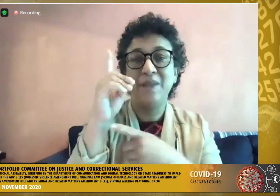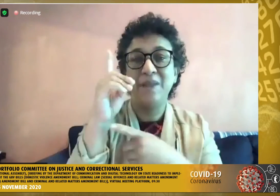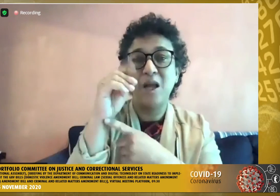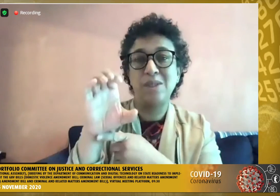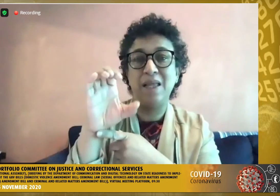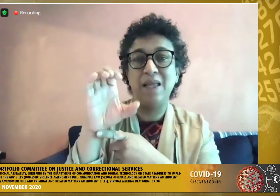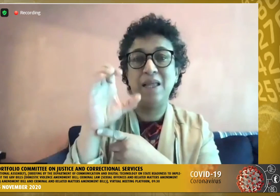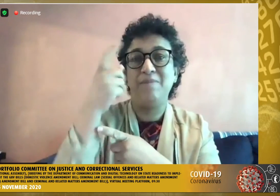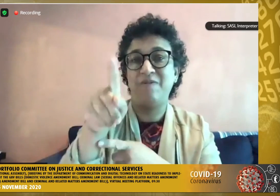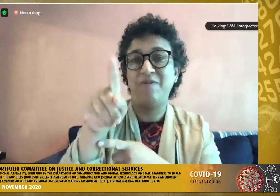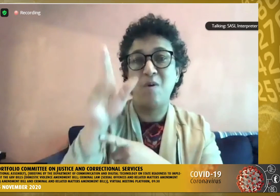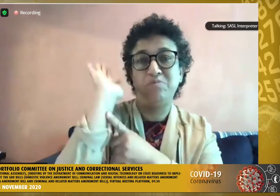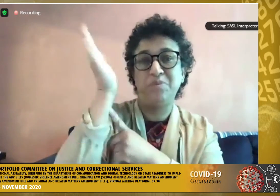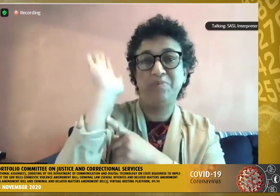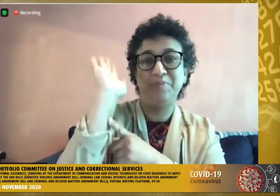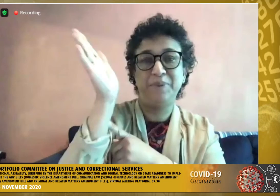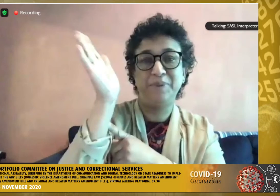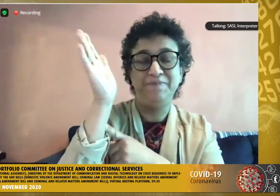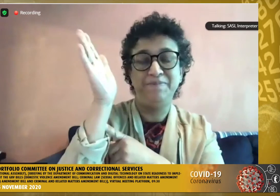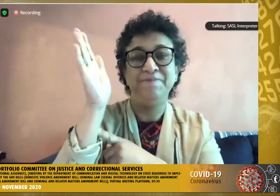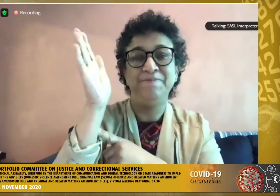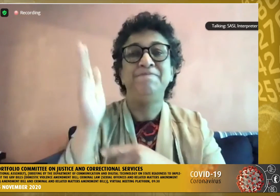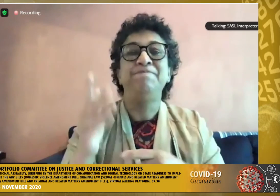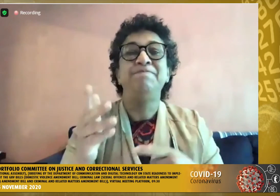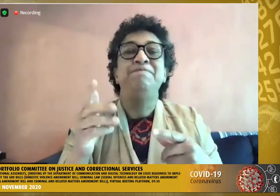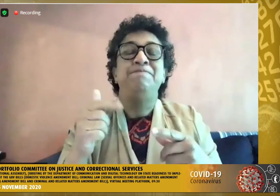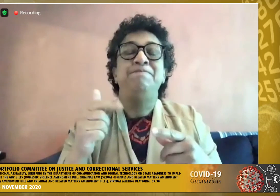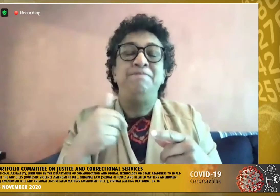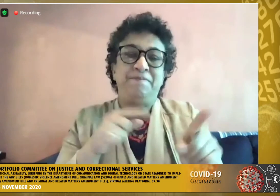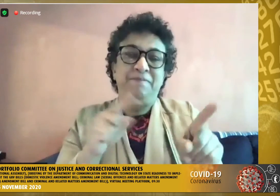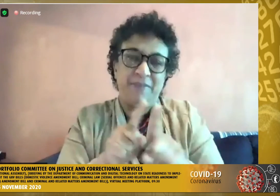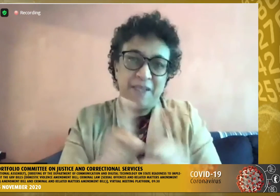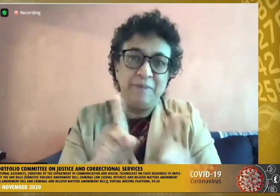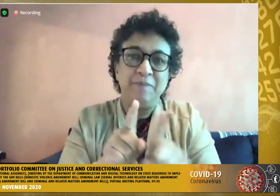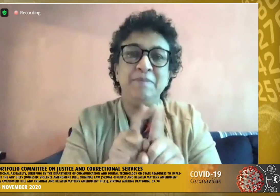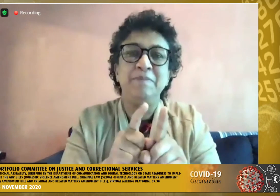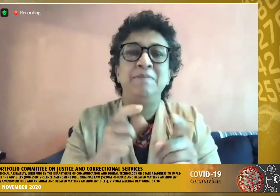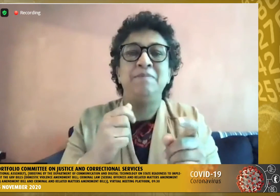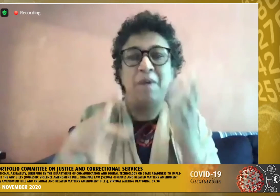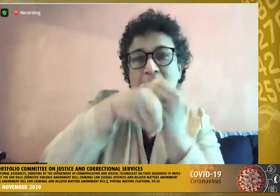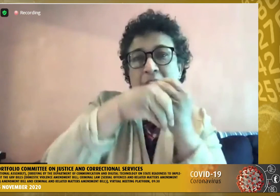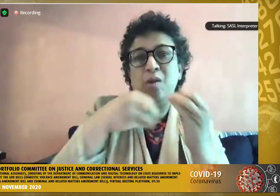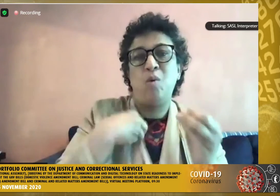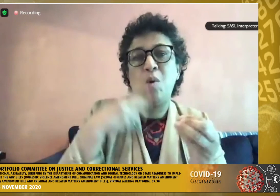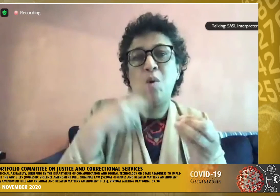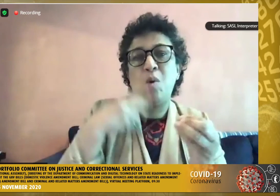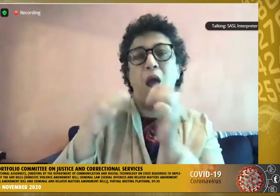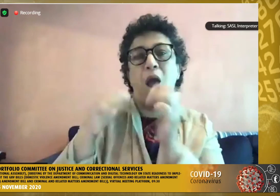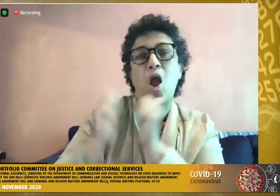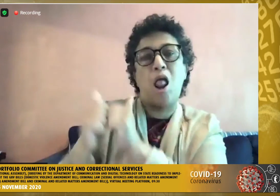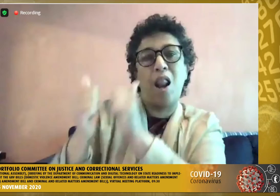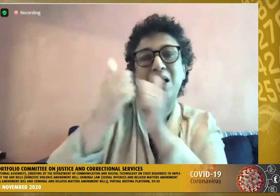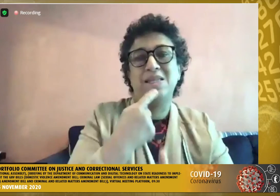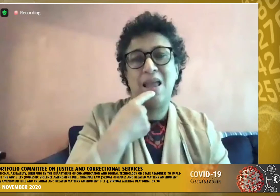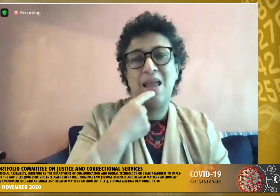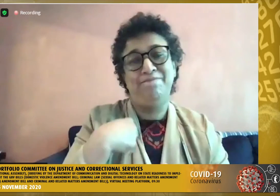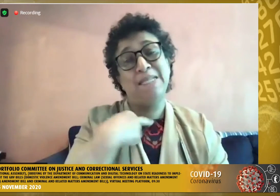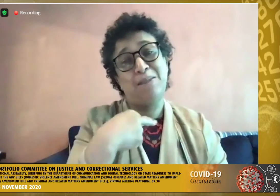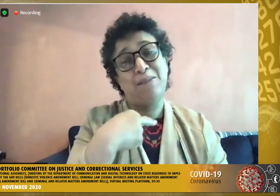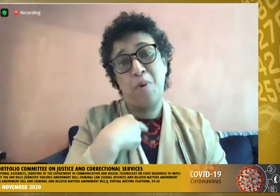is Dolphin. That's the voice that you're hearing. So thank you for the presentation. I would like